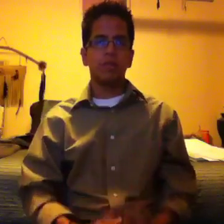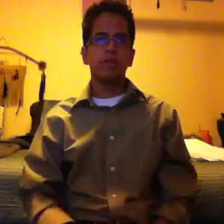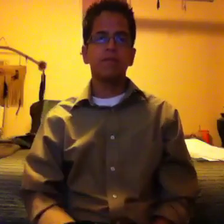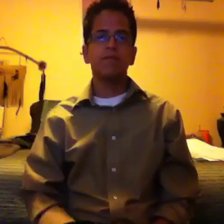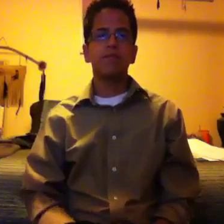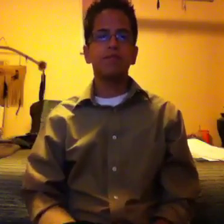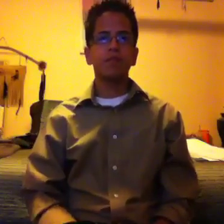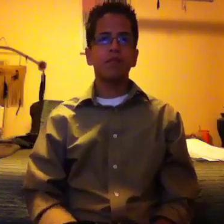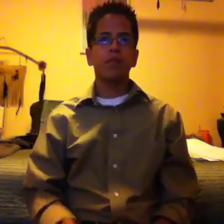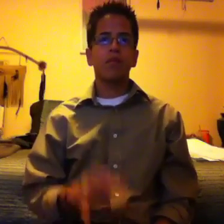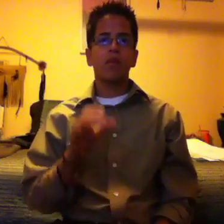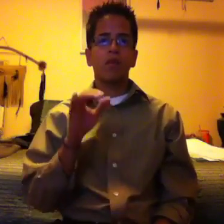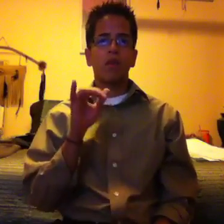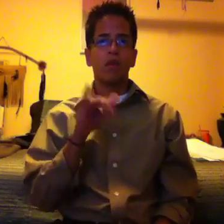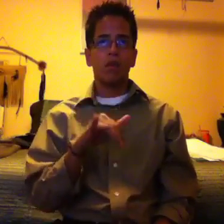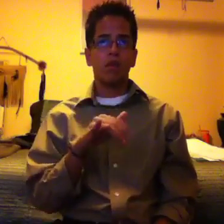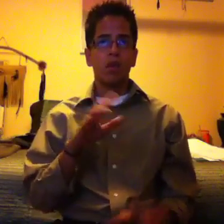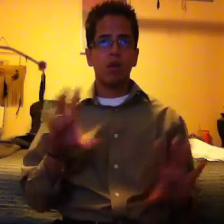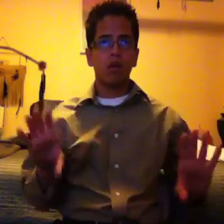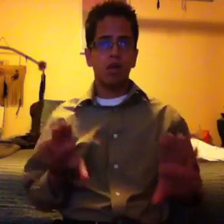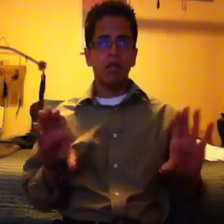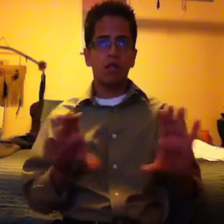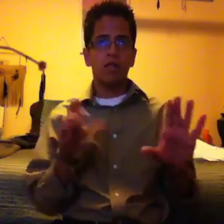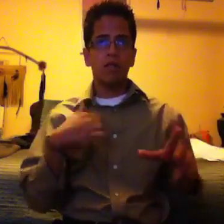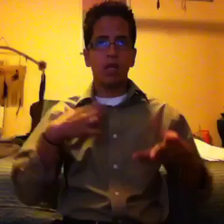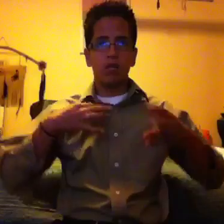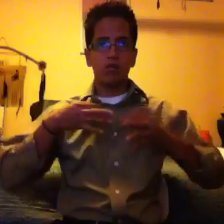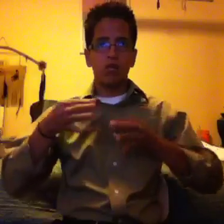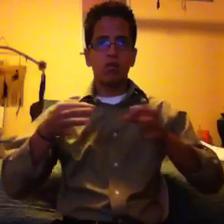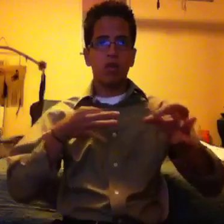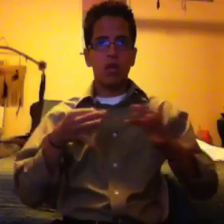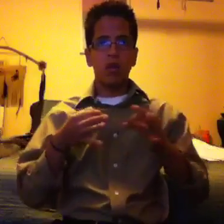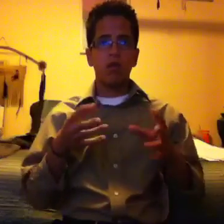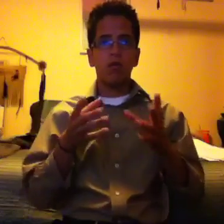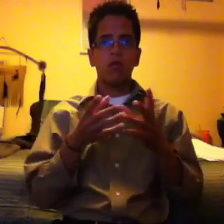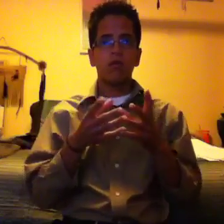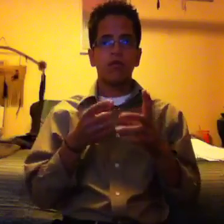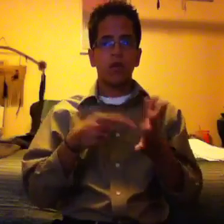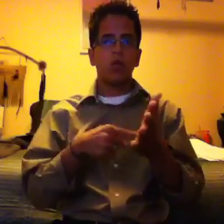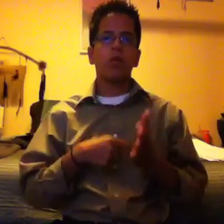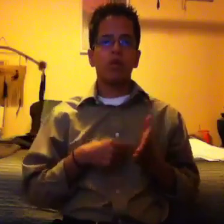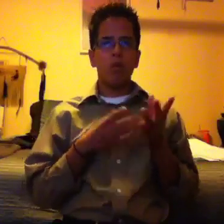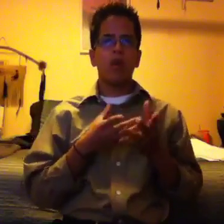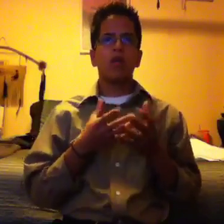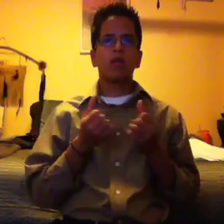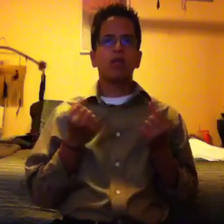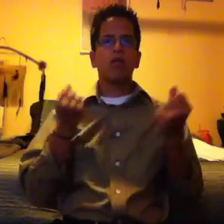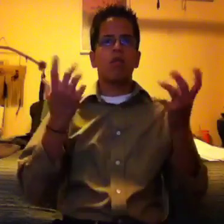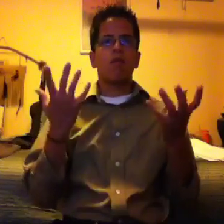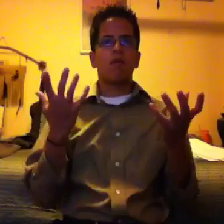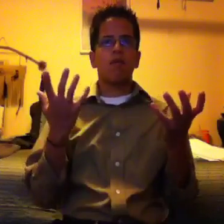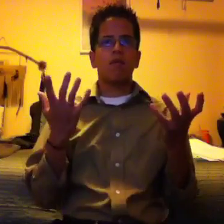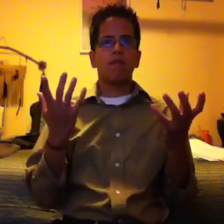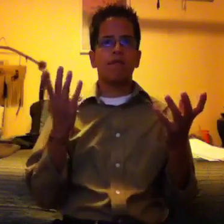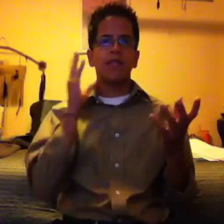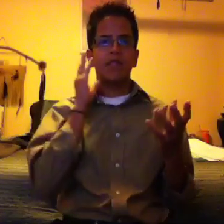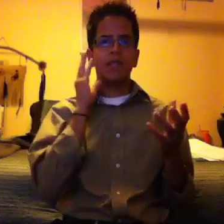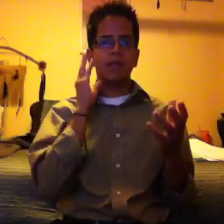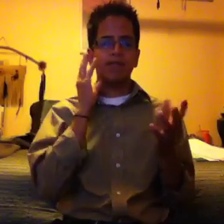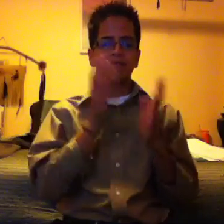the activity that I just described really involves a lot of skill. I mean, you know, we're teaching students how to find and write main